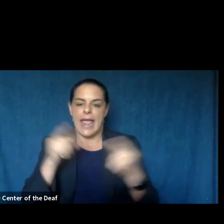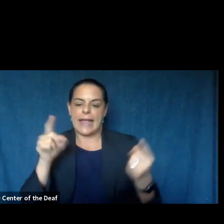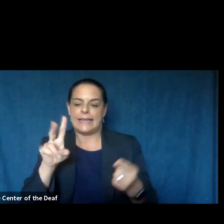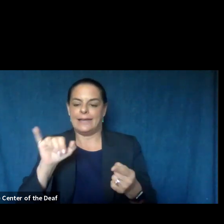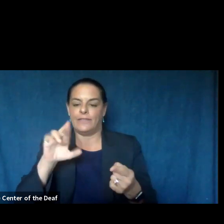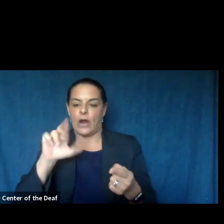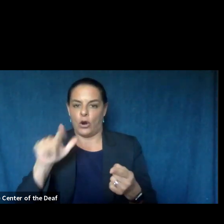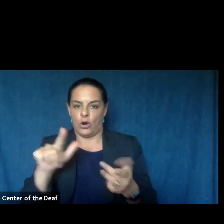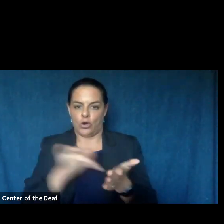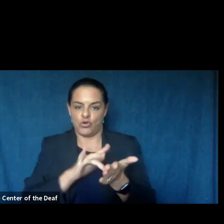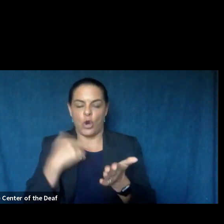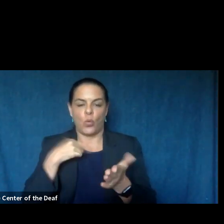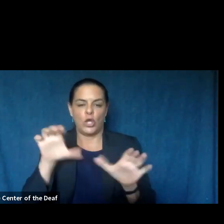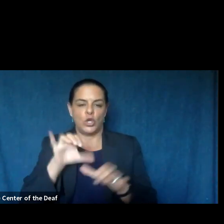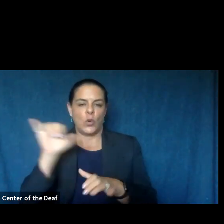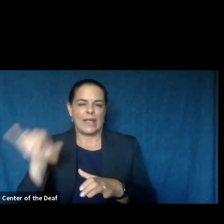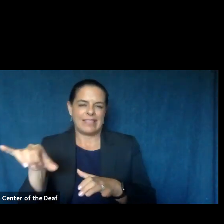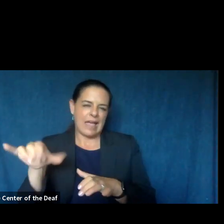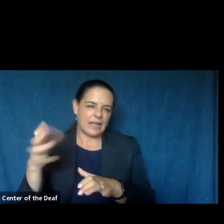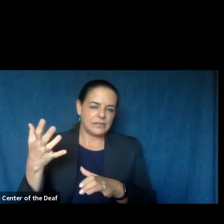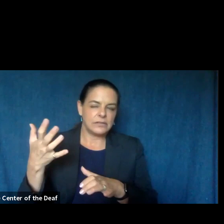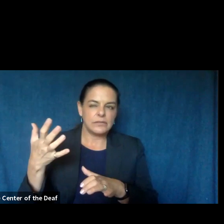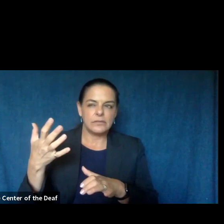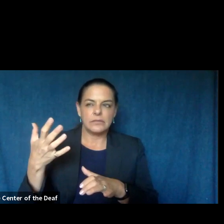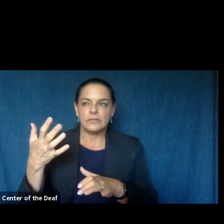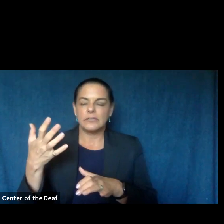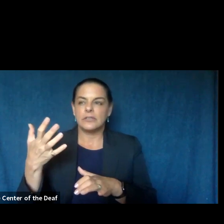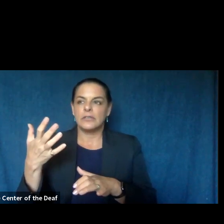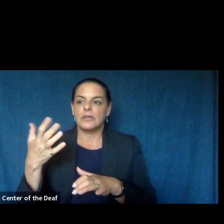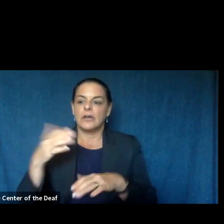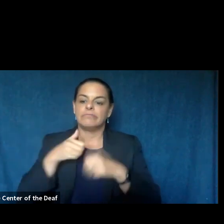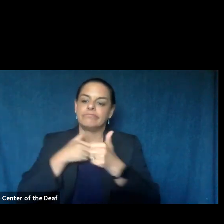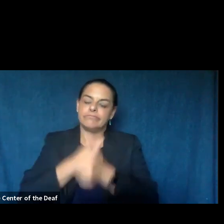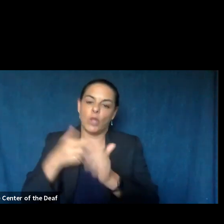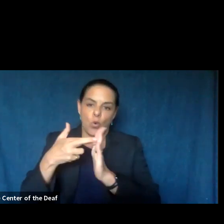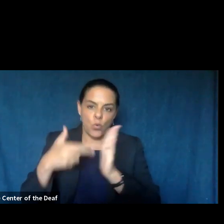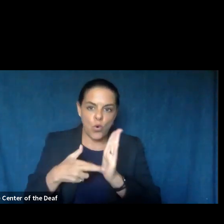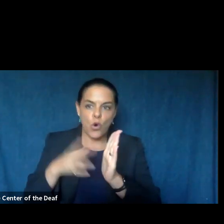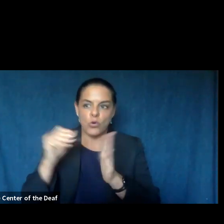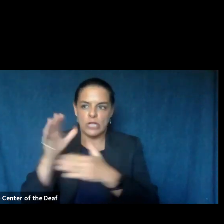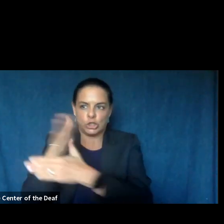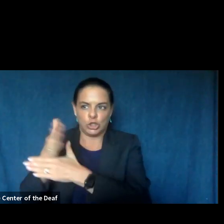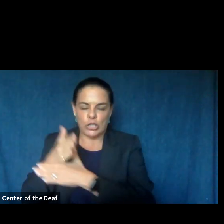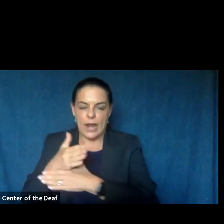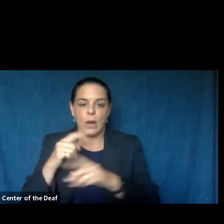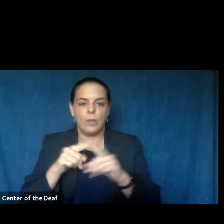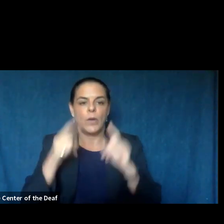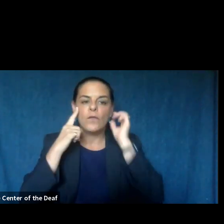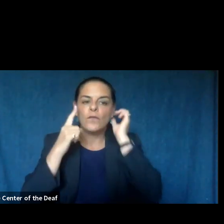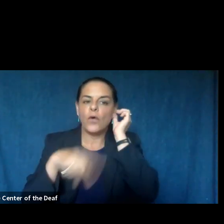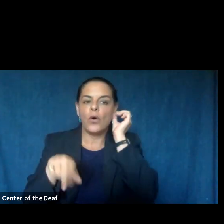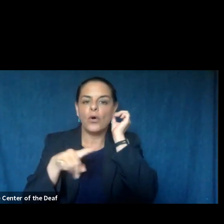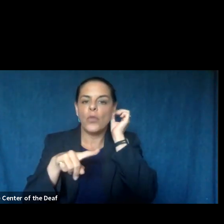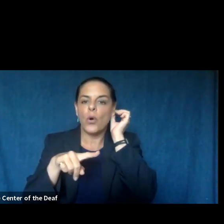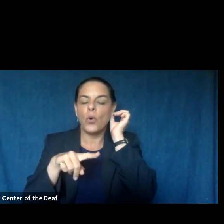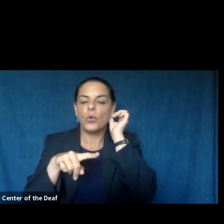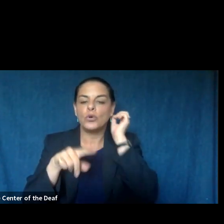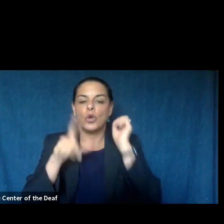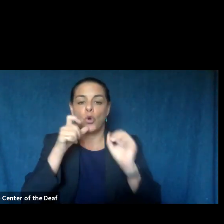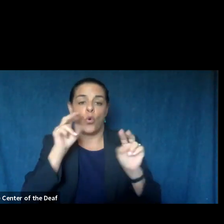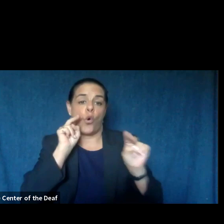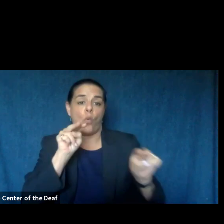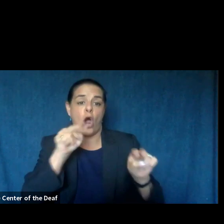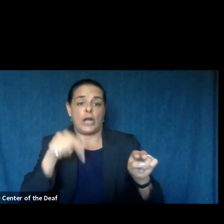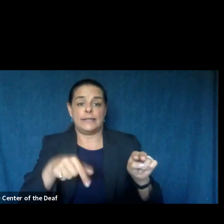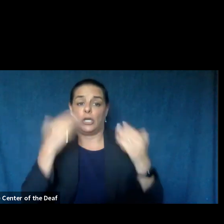that as on protocol, and that protocol is being shared throughout the systems. But for those that are watching this that